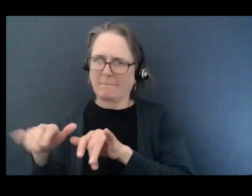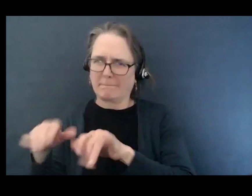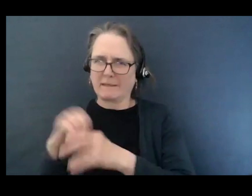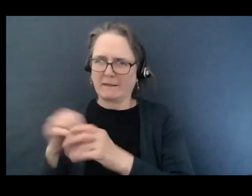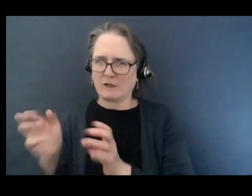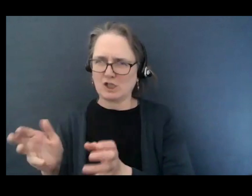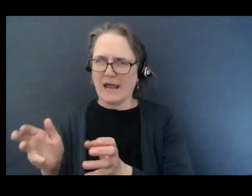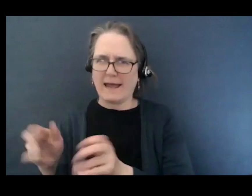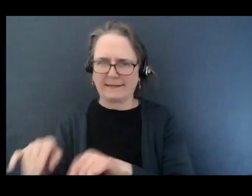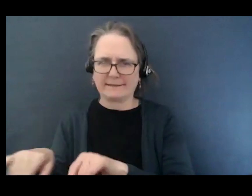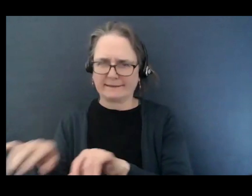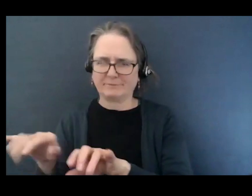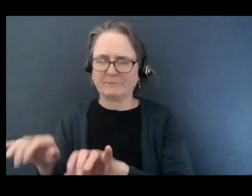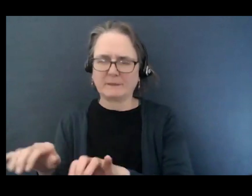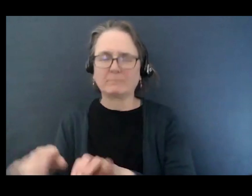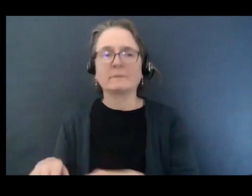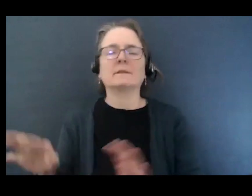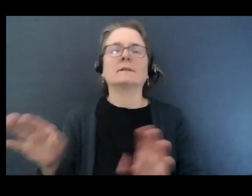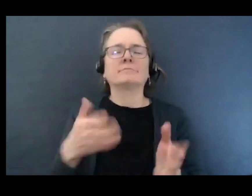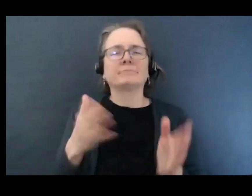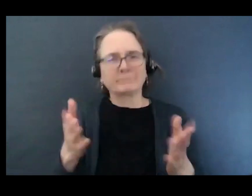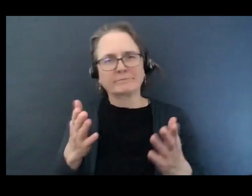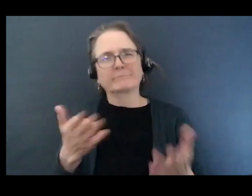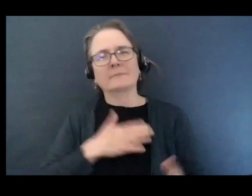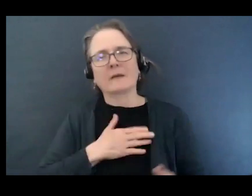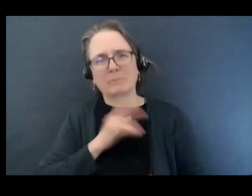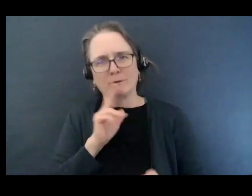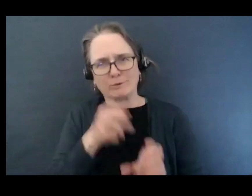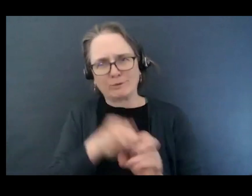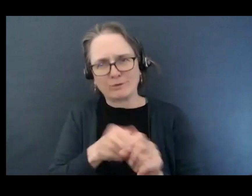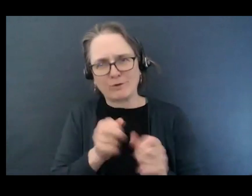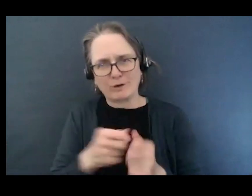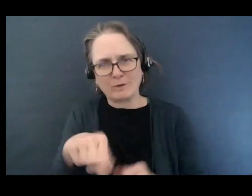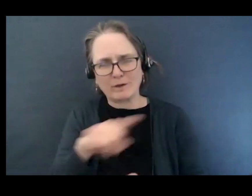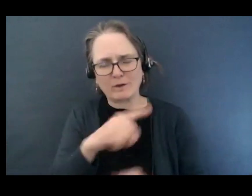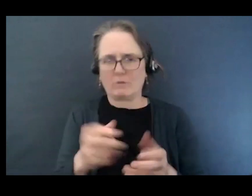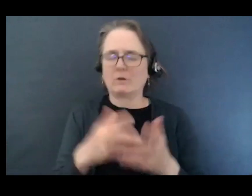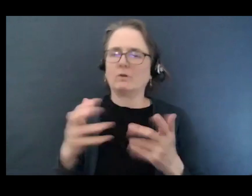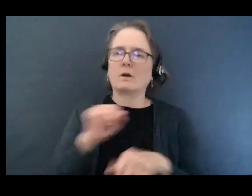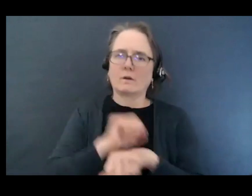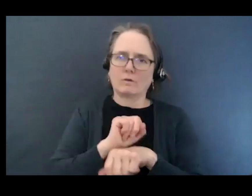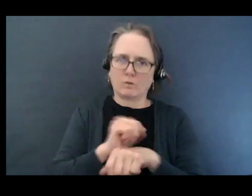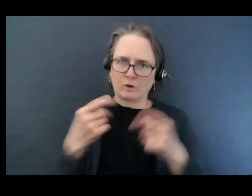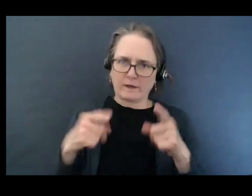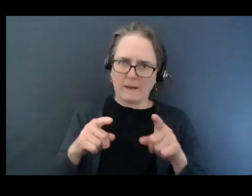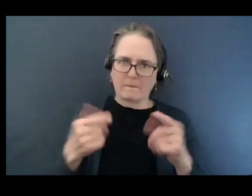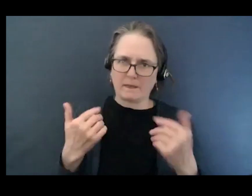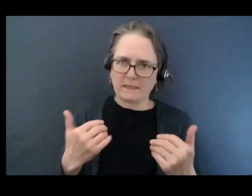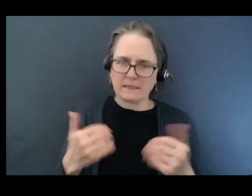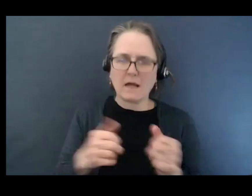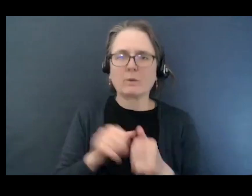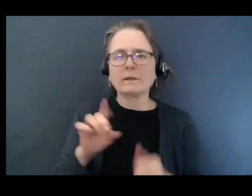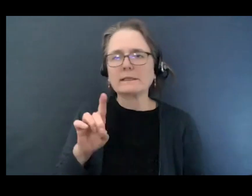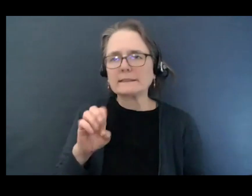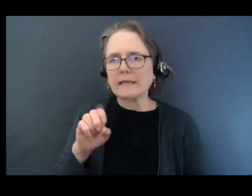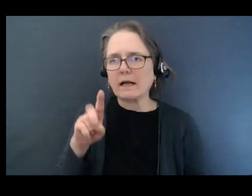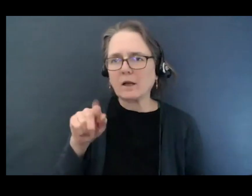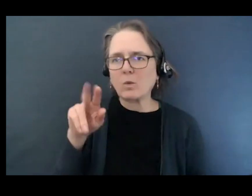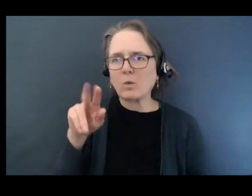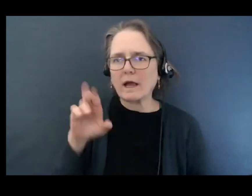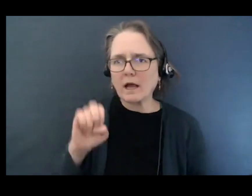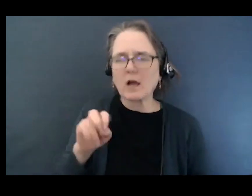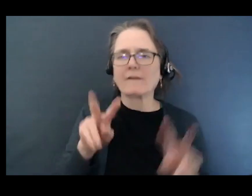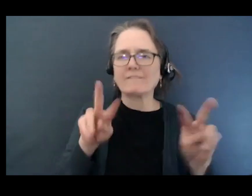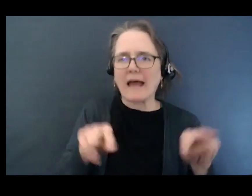This is very interesting. There's a lot of work going on with the Delaware Valley Regional Planning Commission and